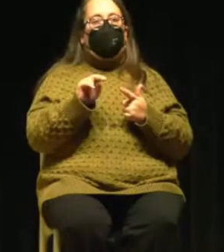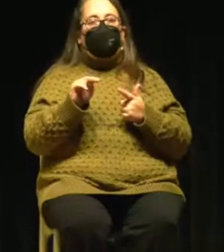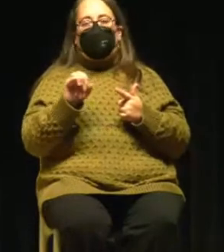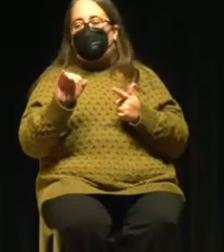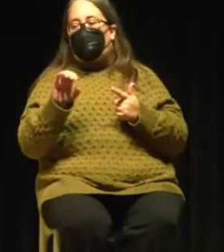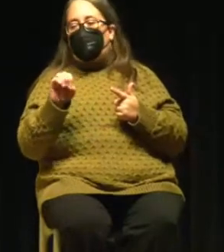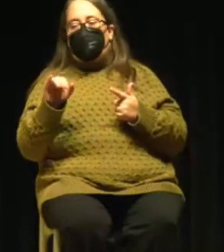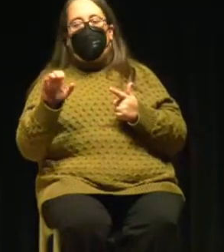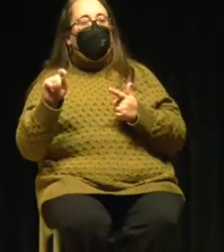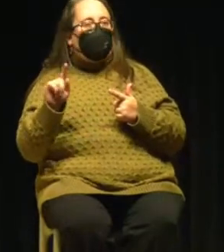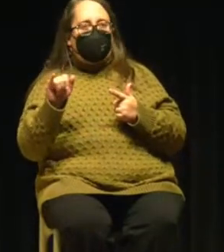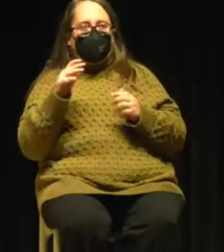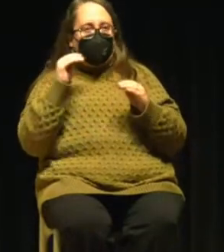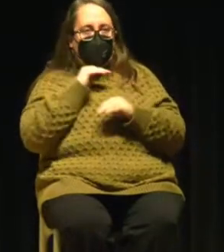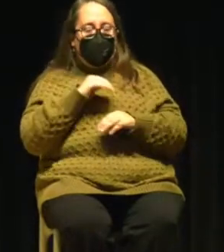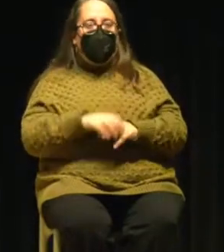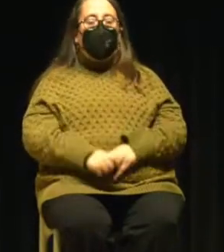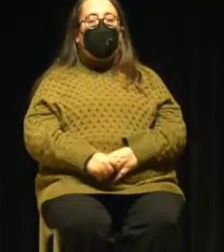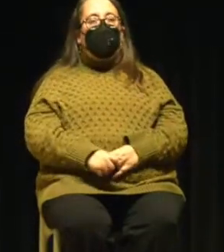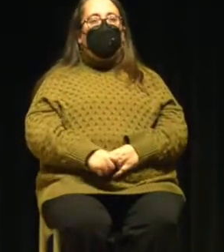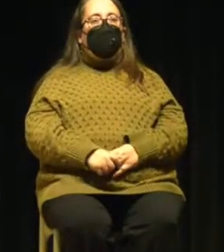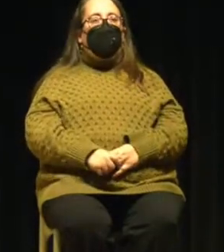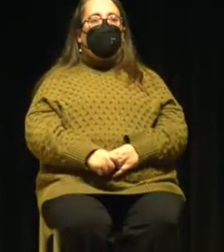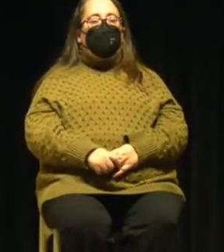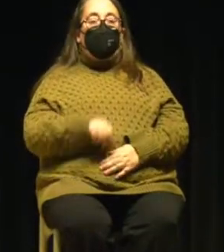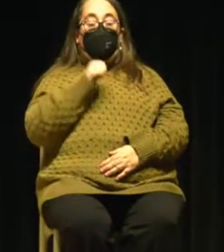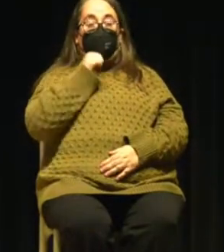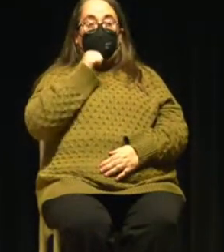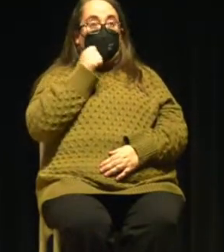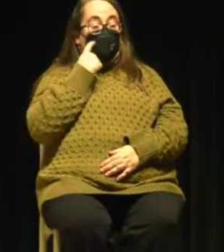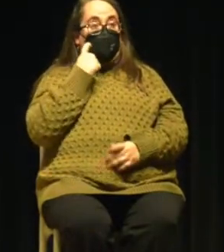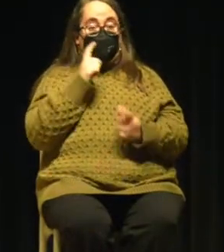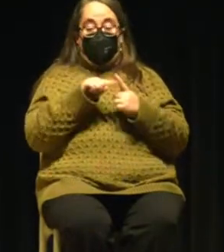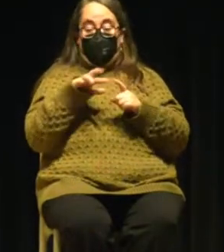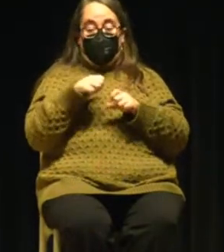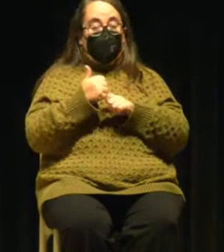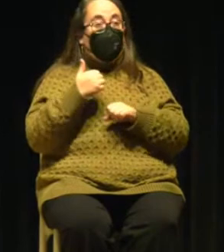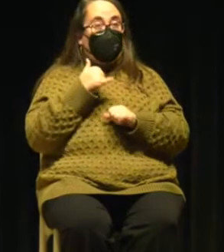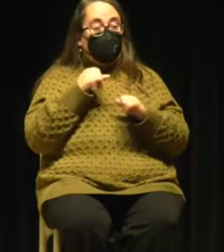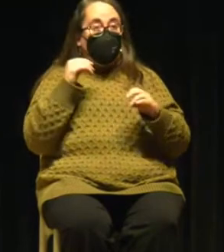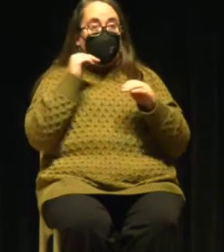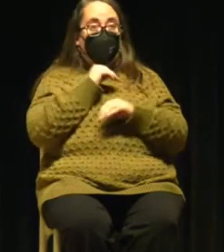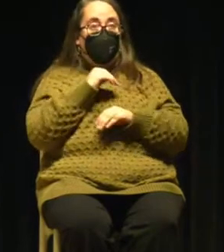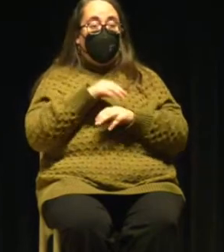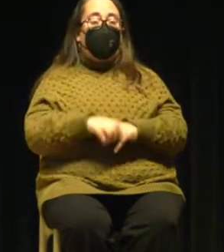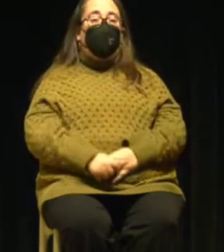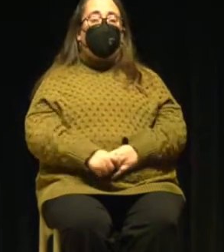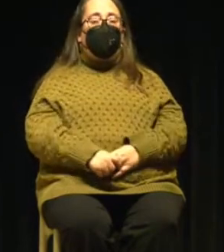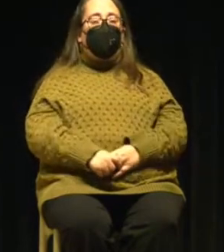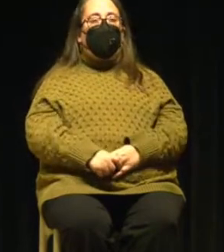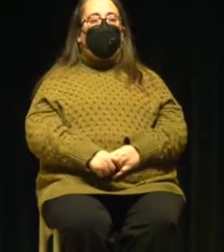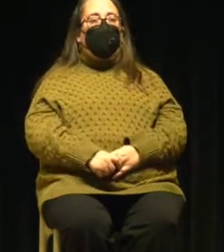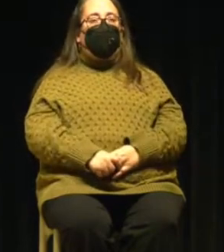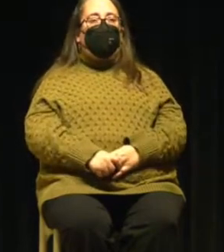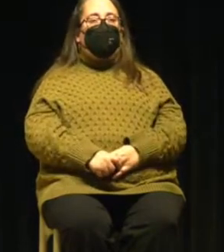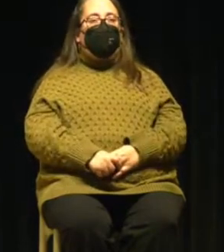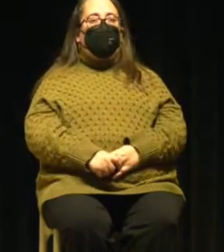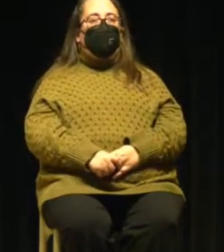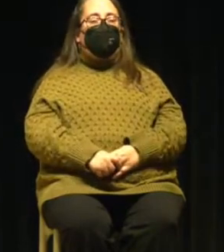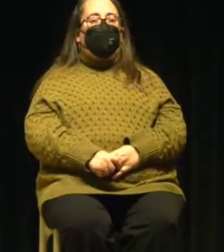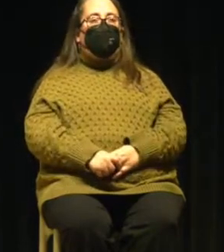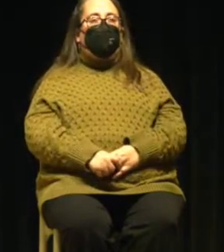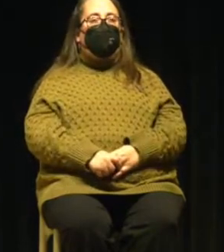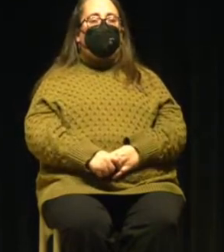such a lie, by the way, but I didn't realize until like 5 years ago, that's a complete lie, right? Mm-hmm. And so it always felt